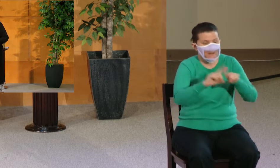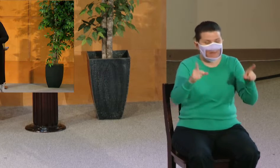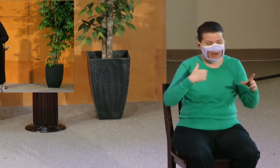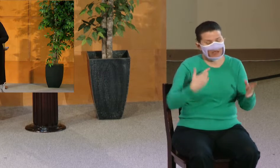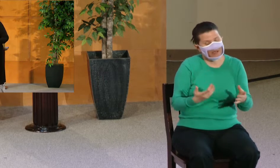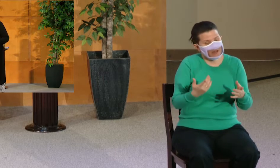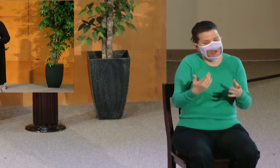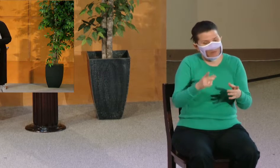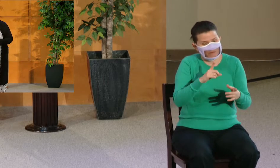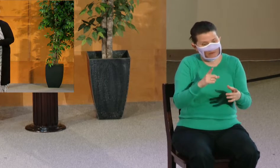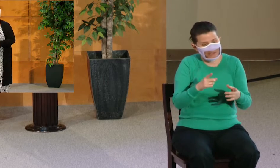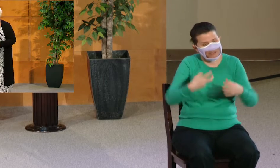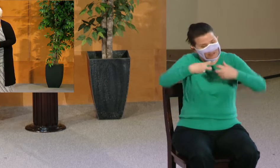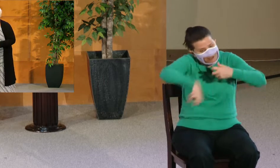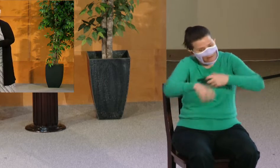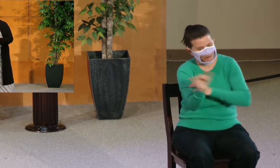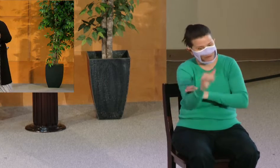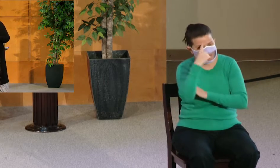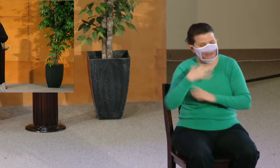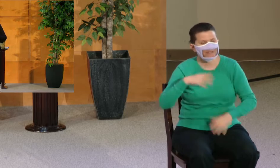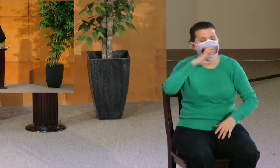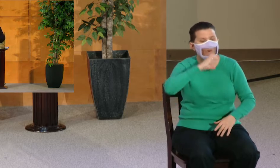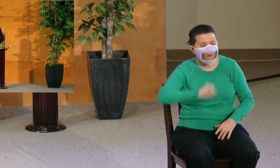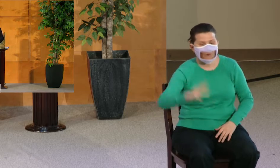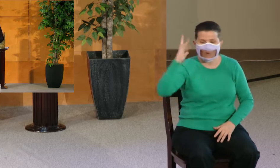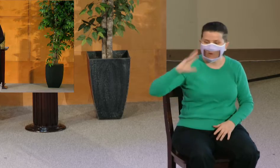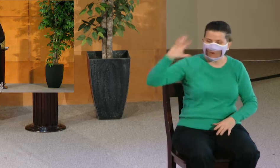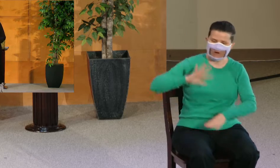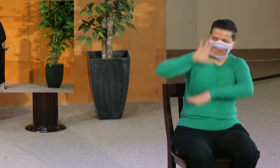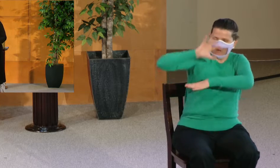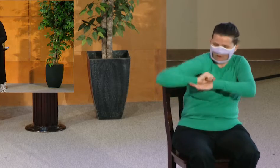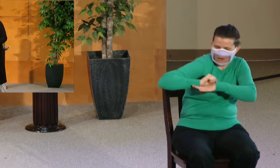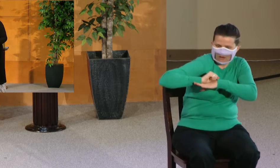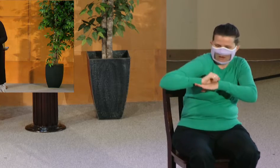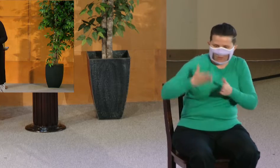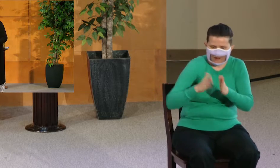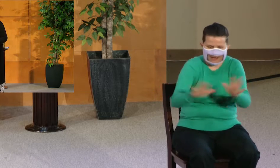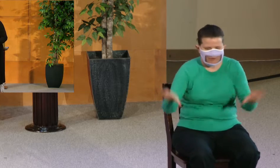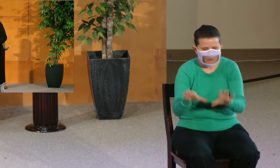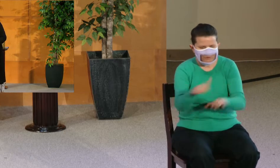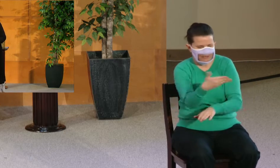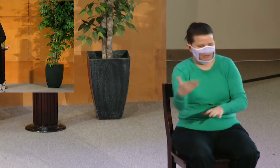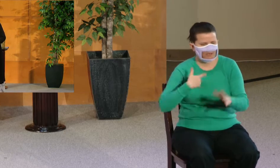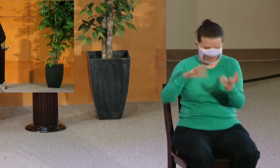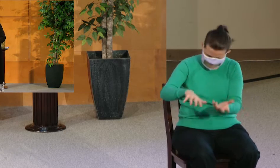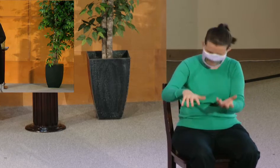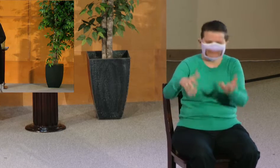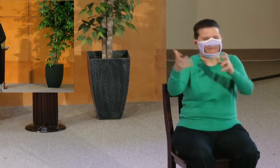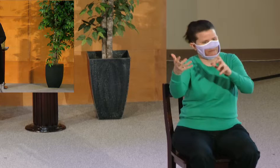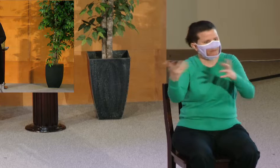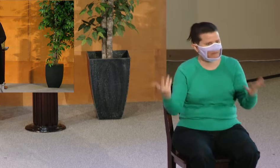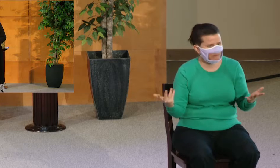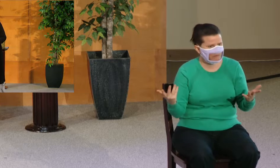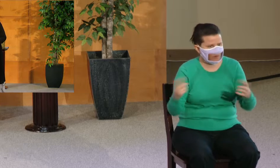way of doing things has been disrupted. But it's also a time of immense creativity, expansion, and